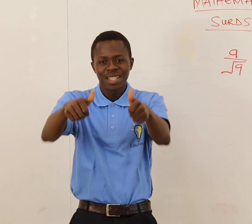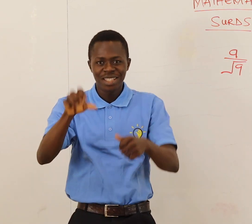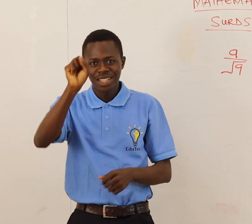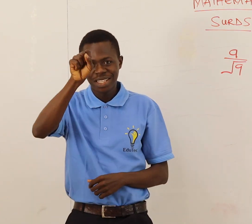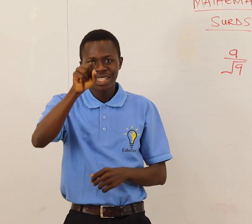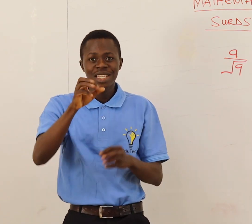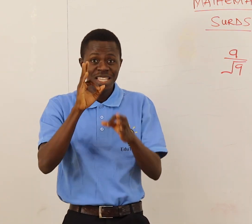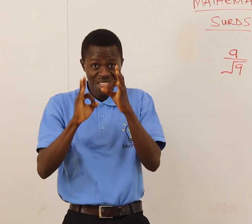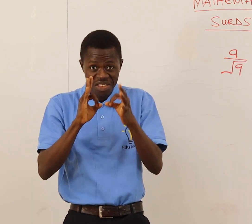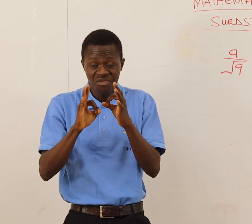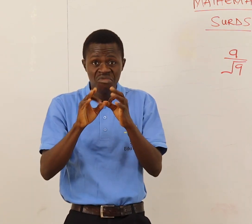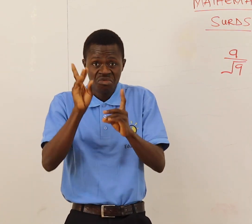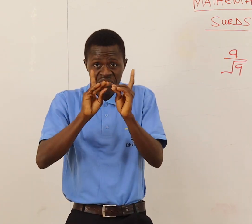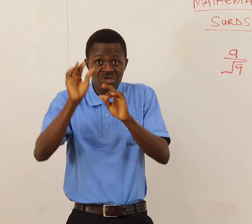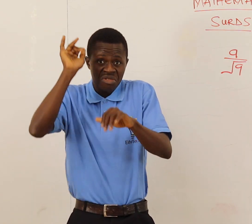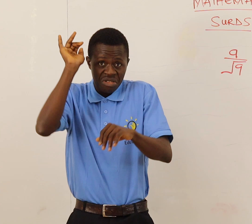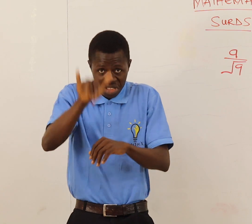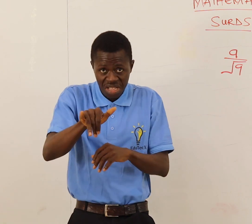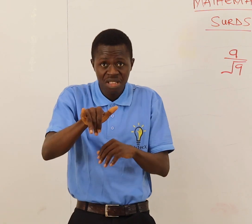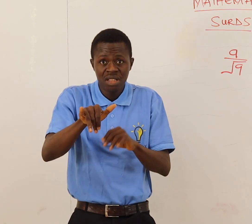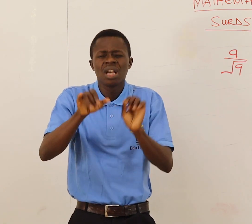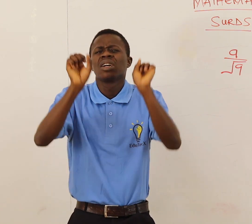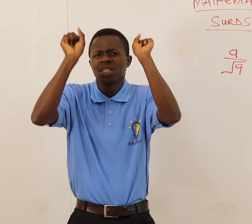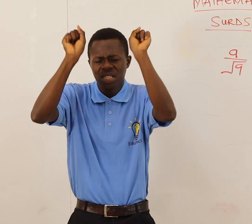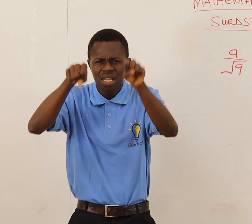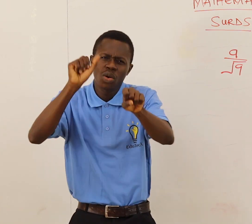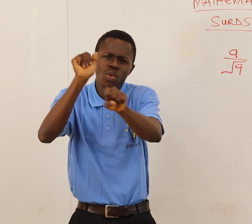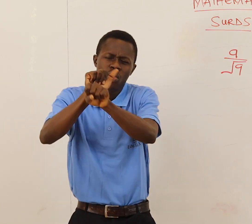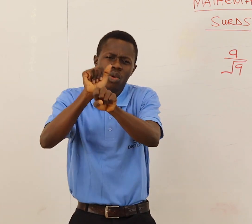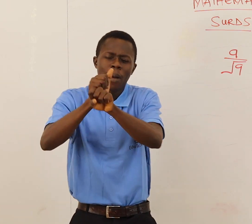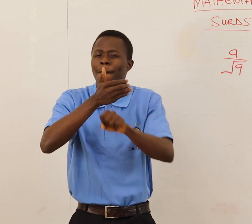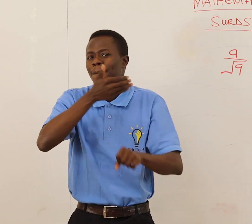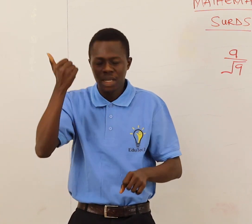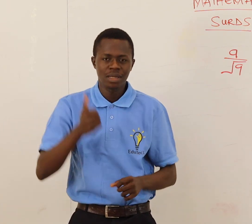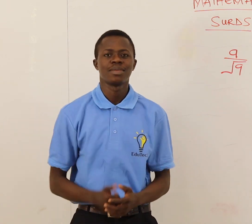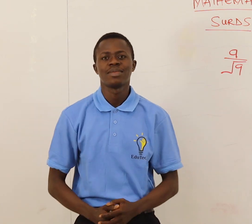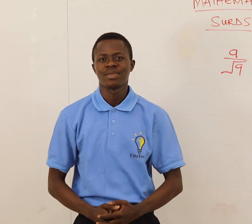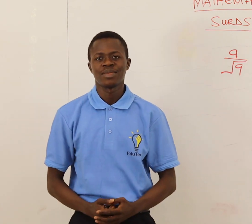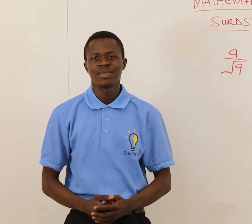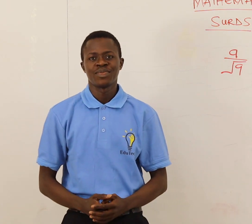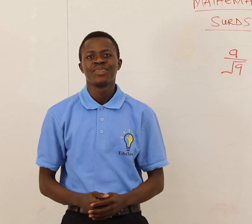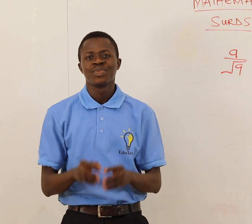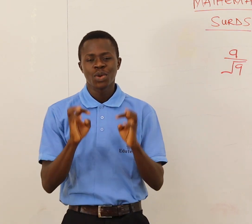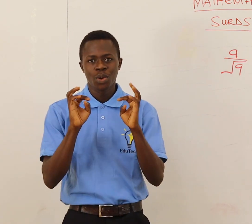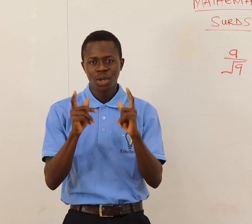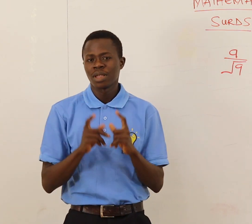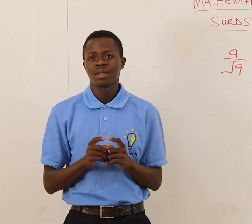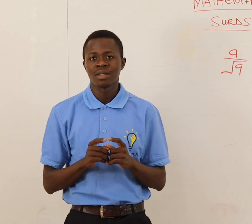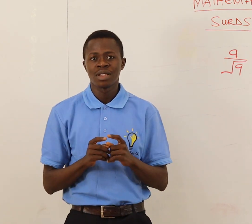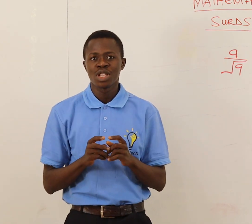you multiply square root 9 by the numerator and you multiply square root 9 by the denominator.